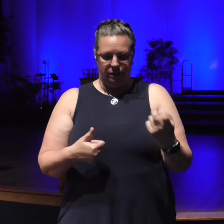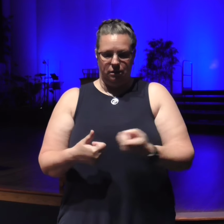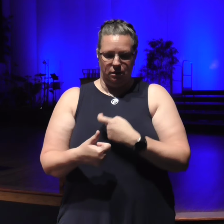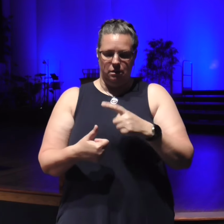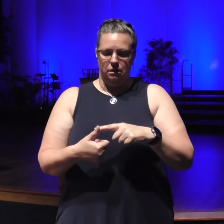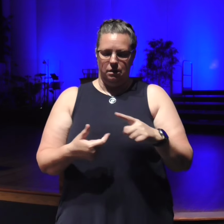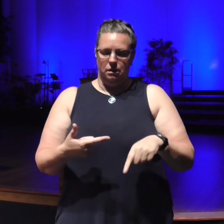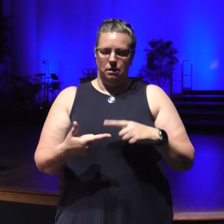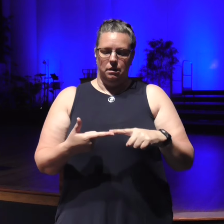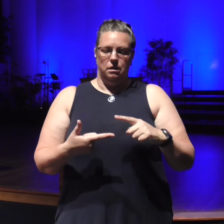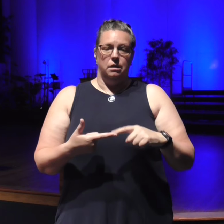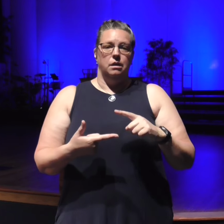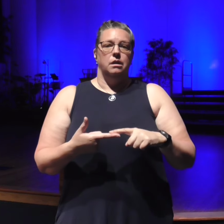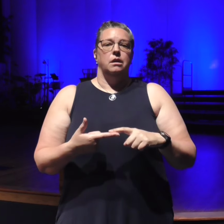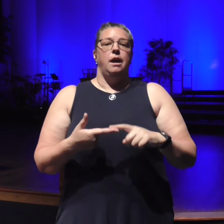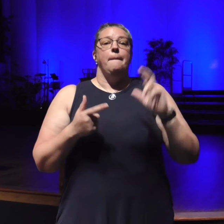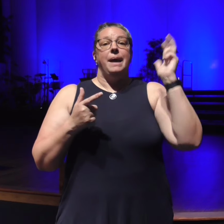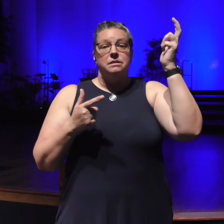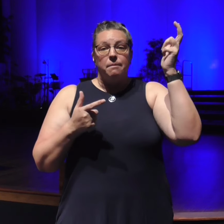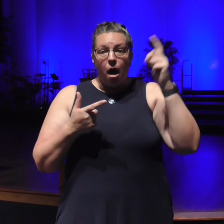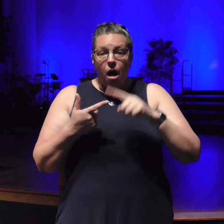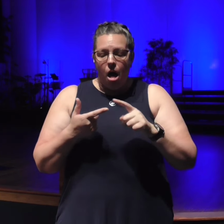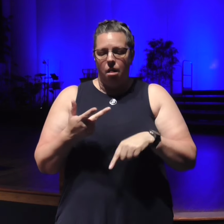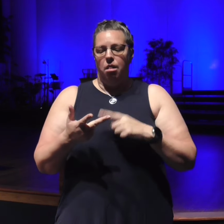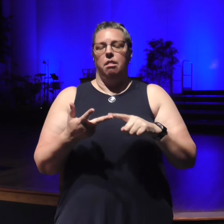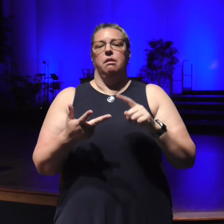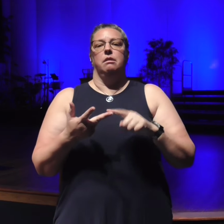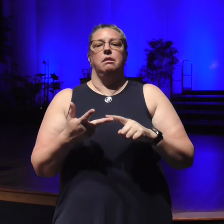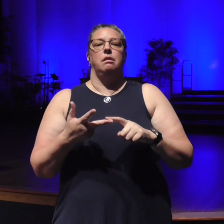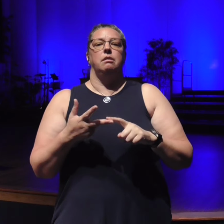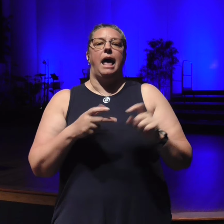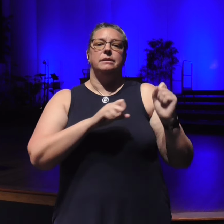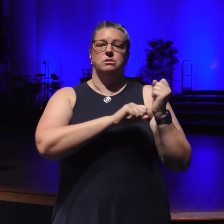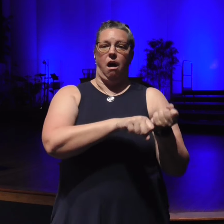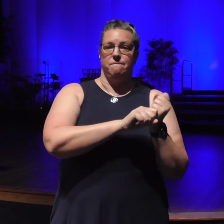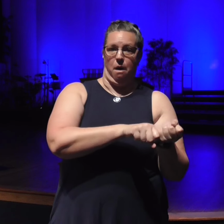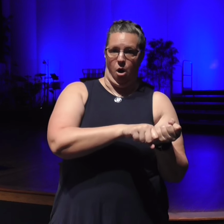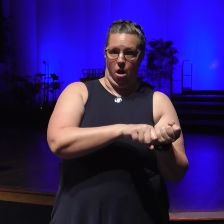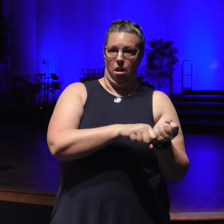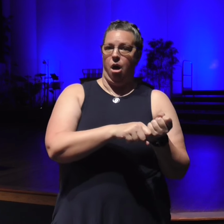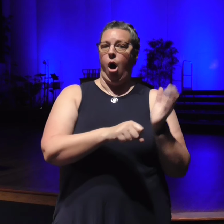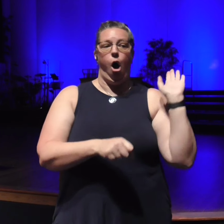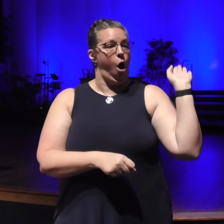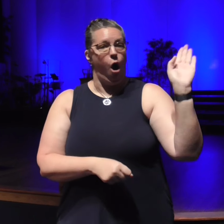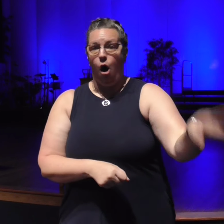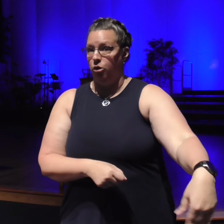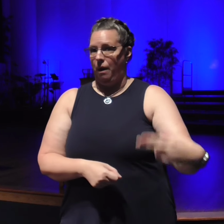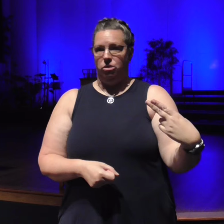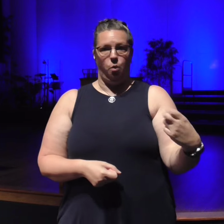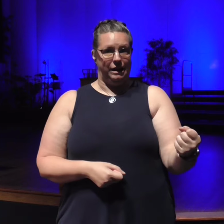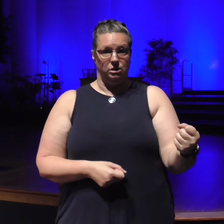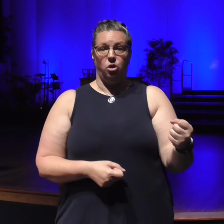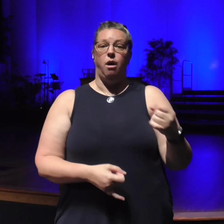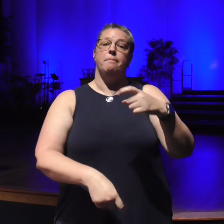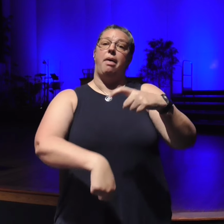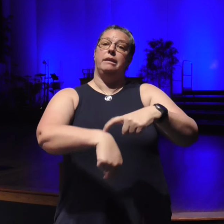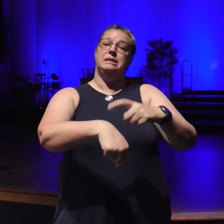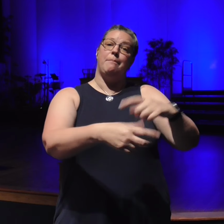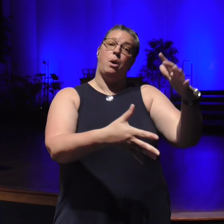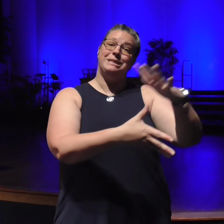favorite sport. I played basketball, and I played softball all the way through high school. And by the time I